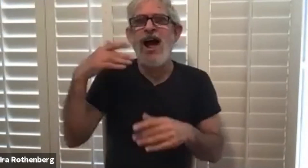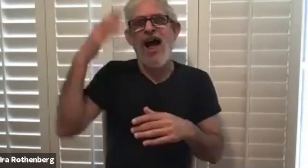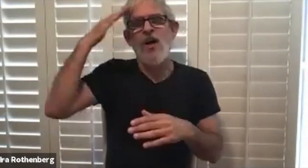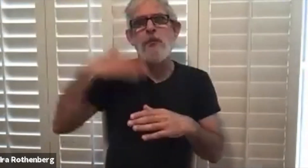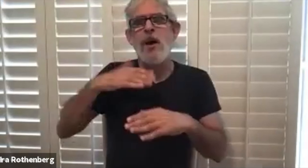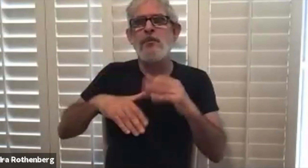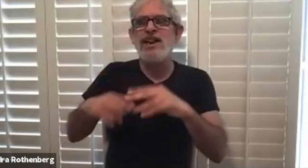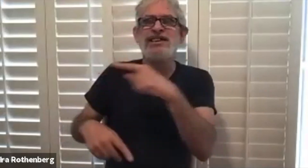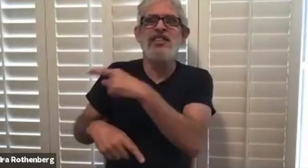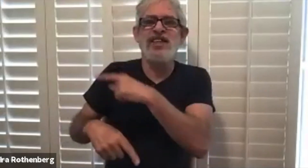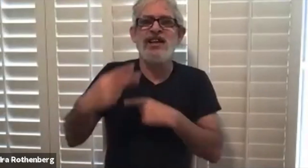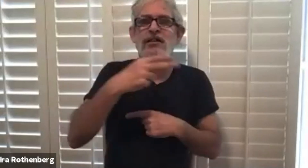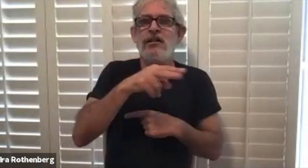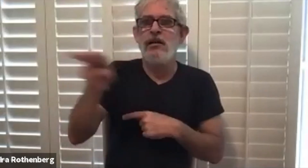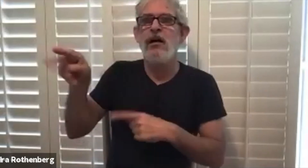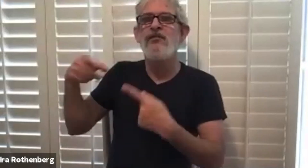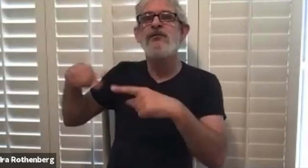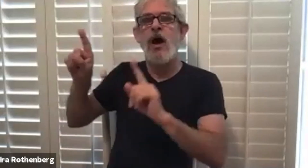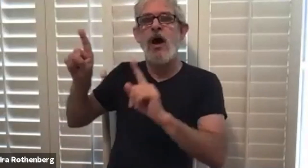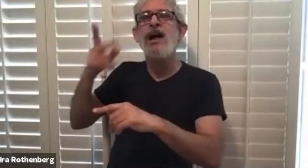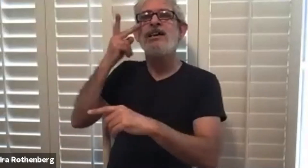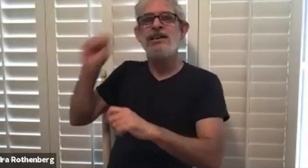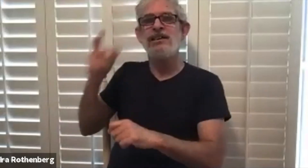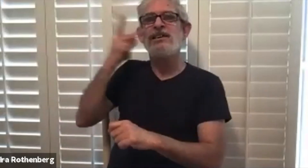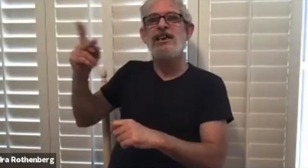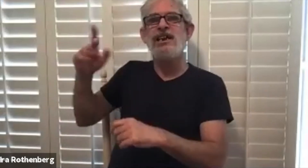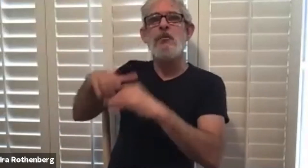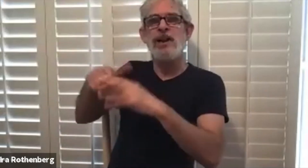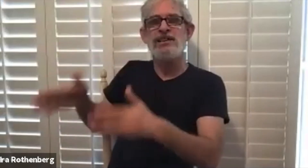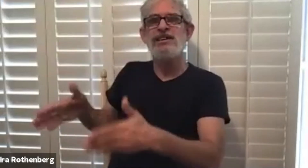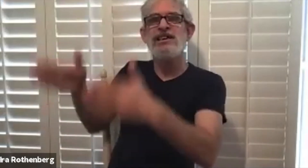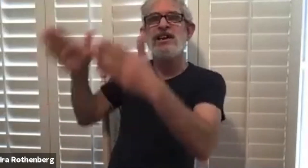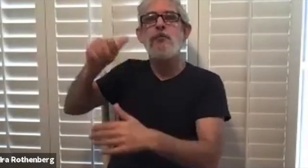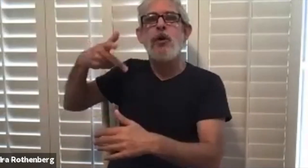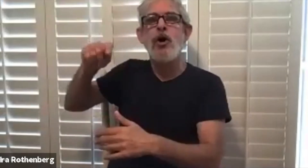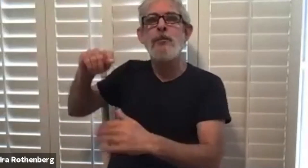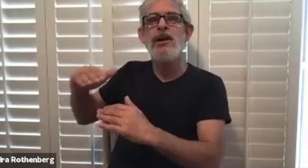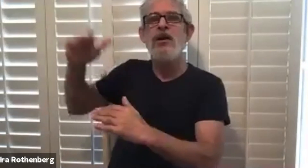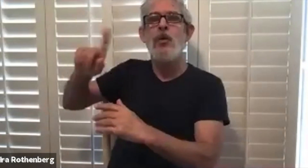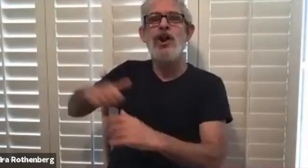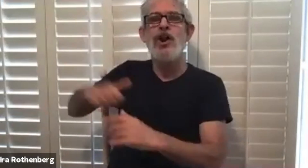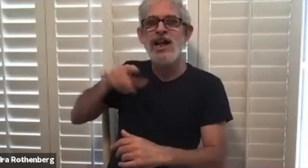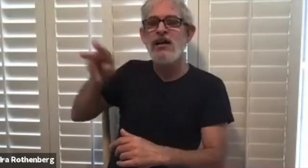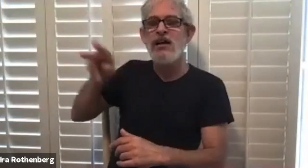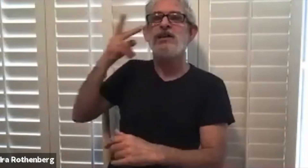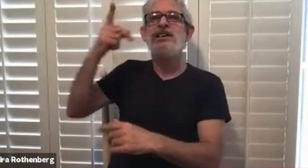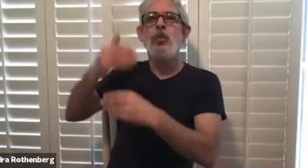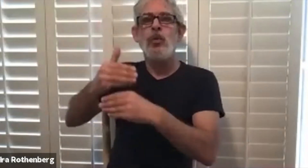dream. And she knew that the building was there, but after seeing it, now in her dream, the apartment was back where